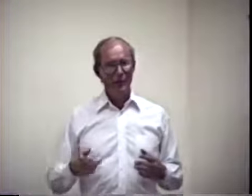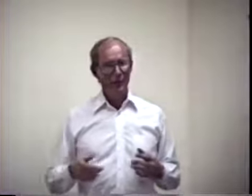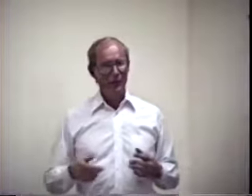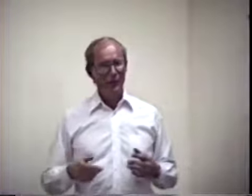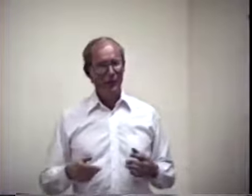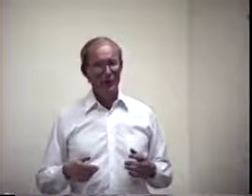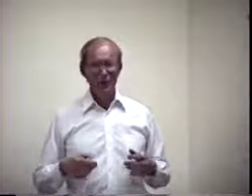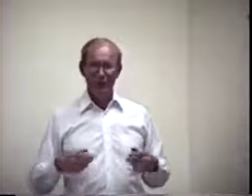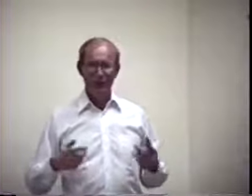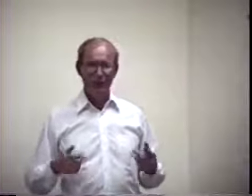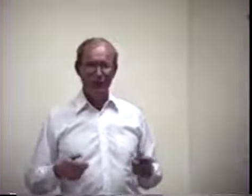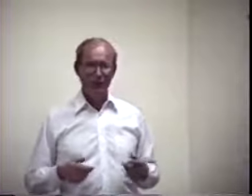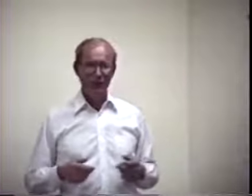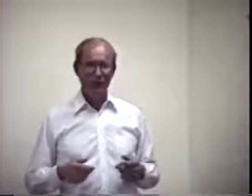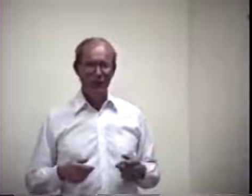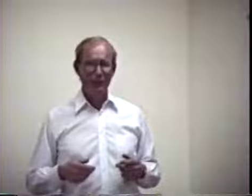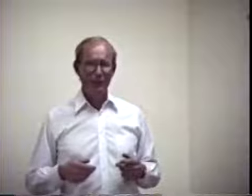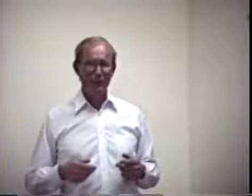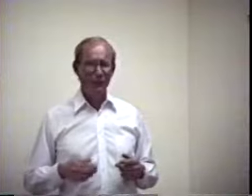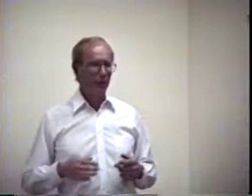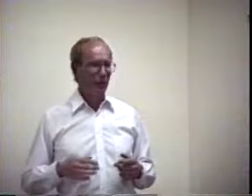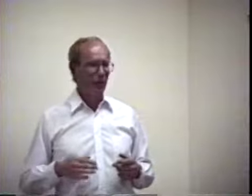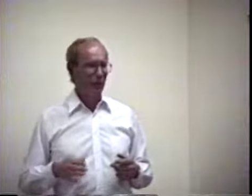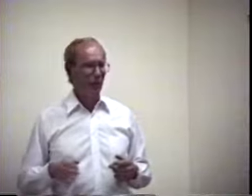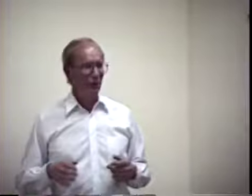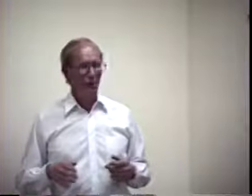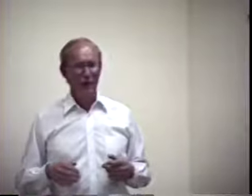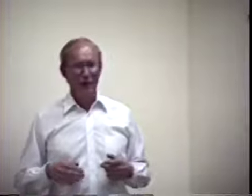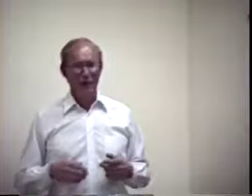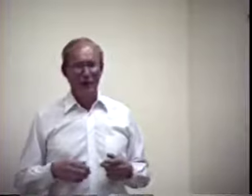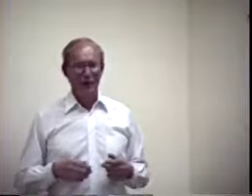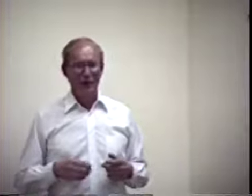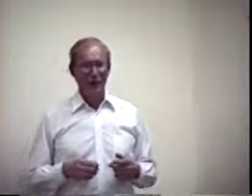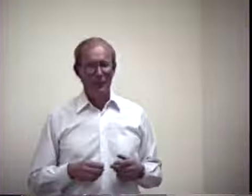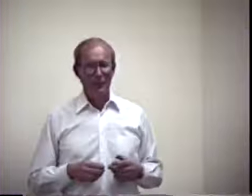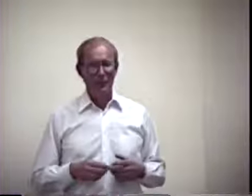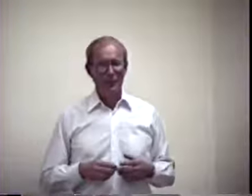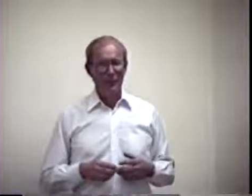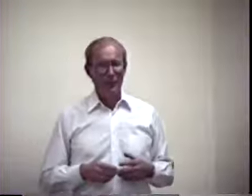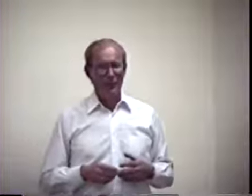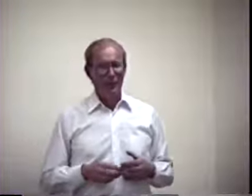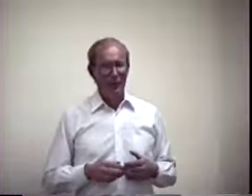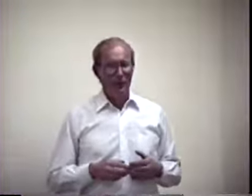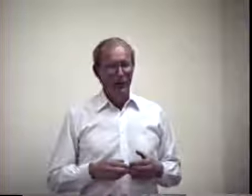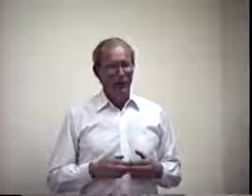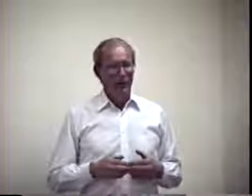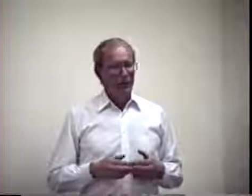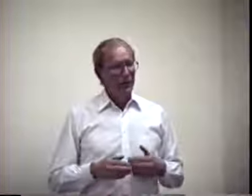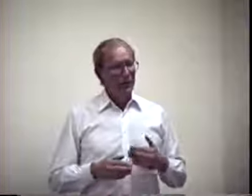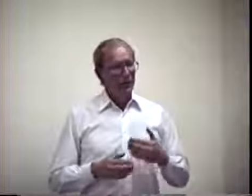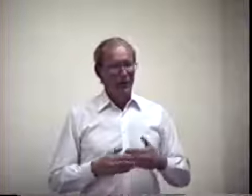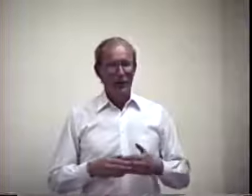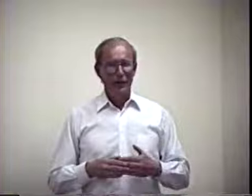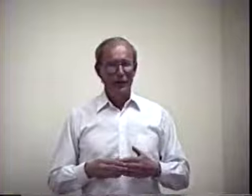communicating with her, and it's become okay with her. And as far as having any